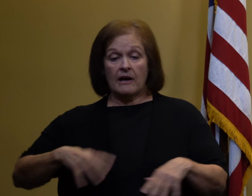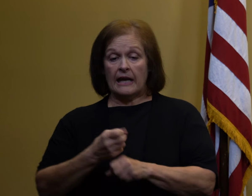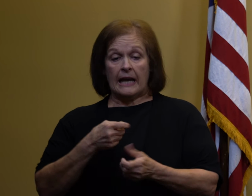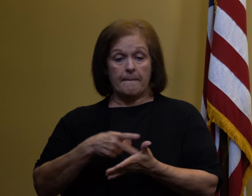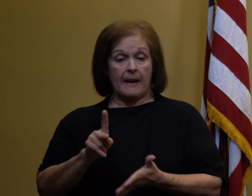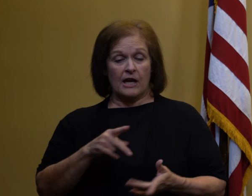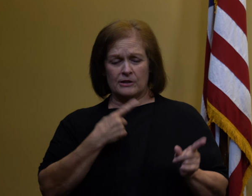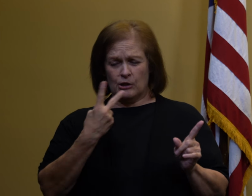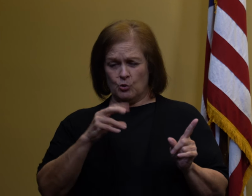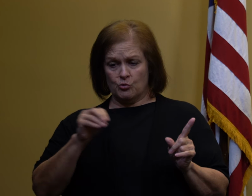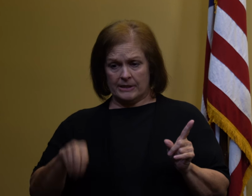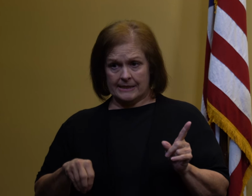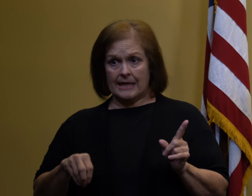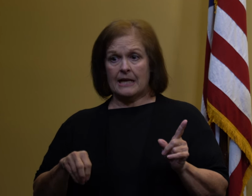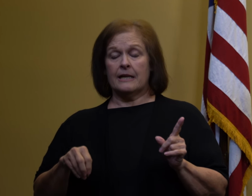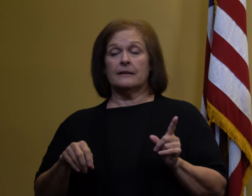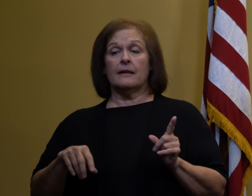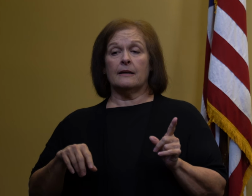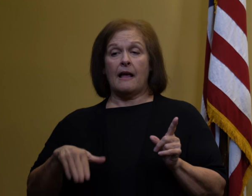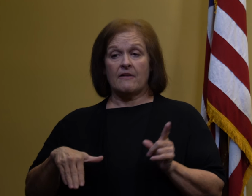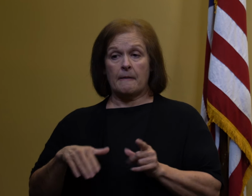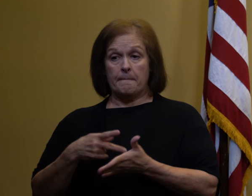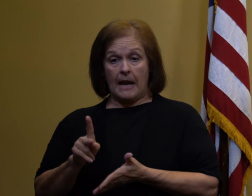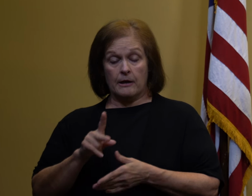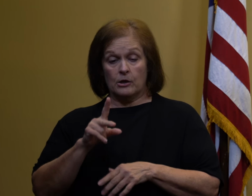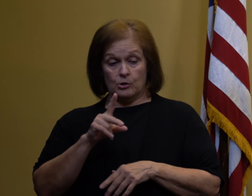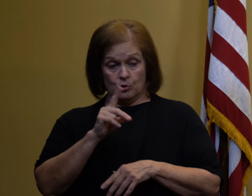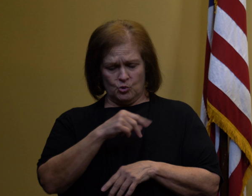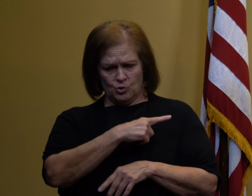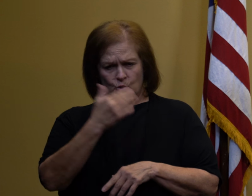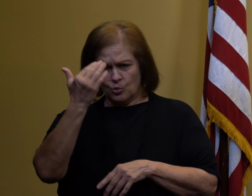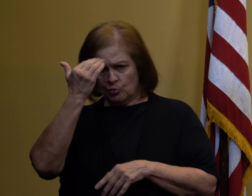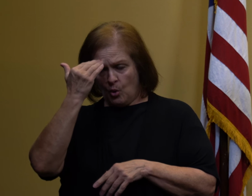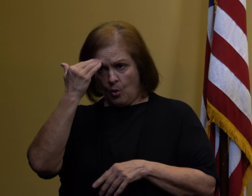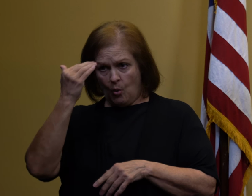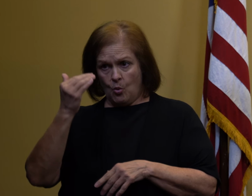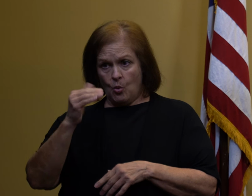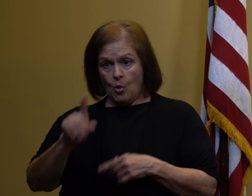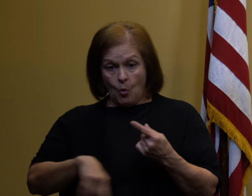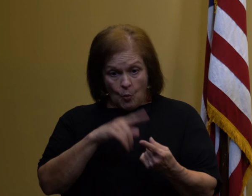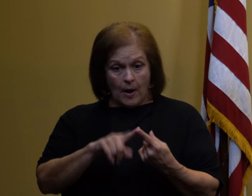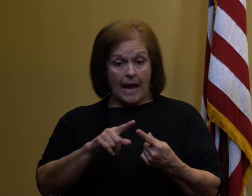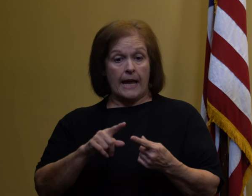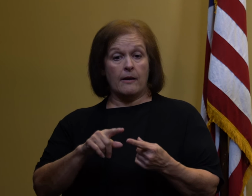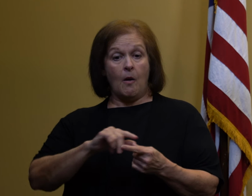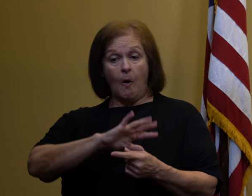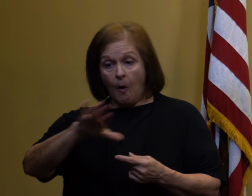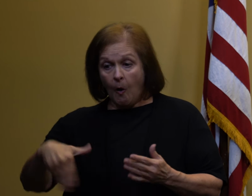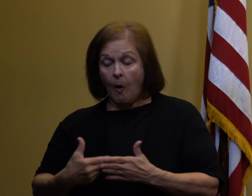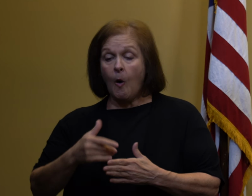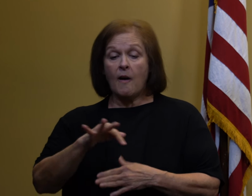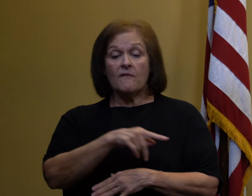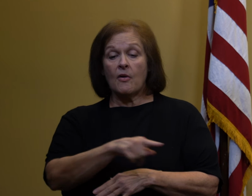the 2% are receiving those payments. But do you all know when all of those teens who